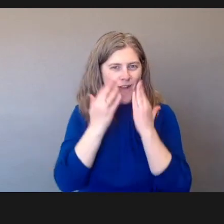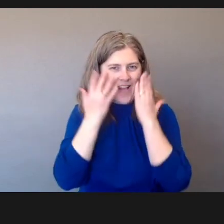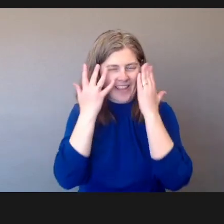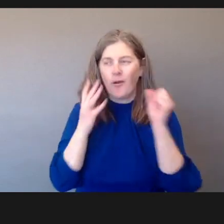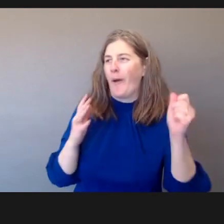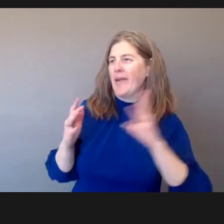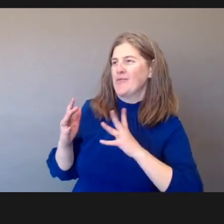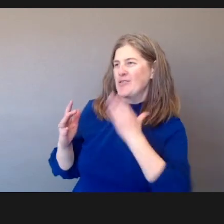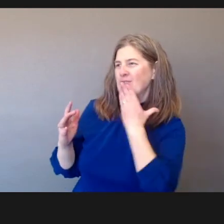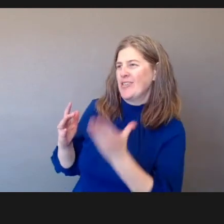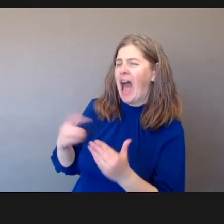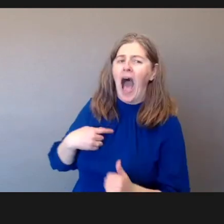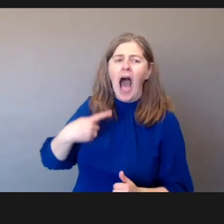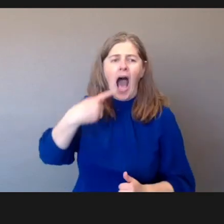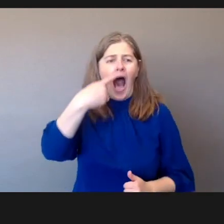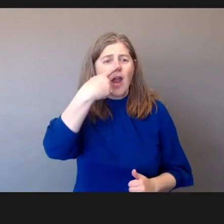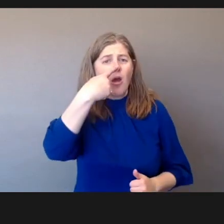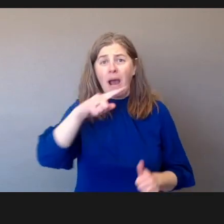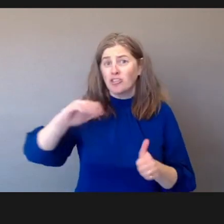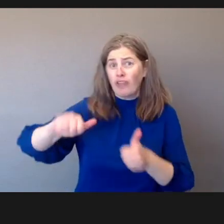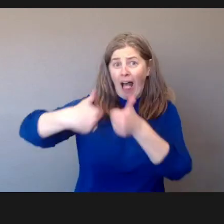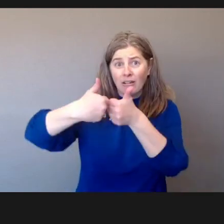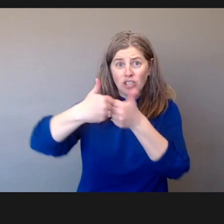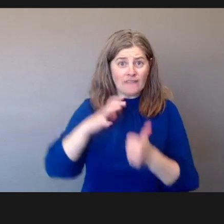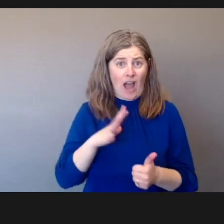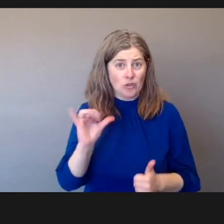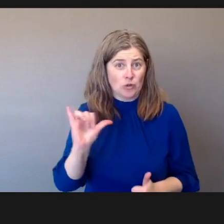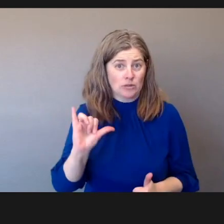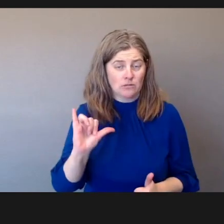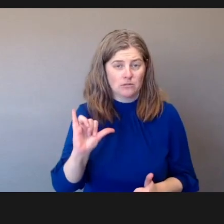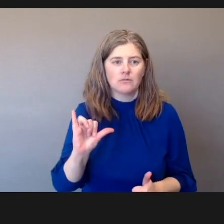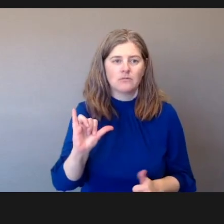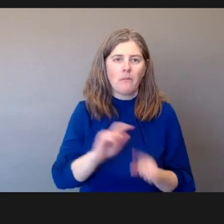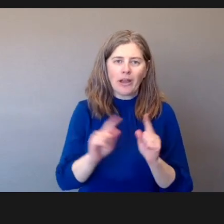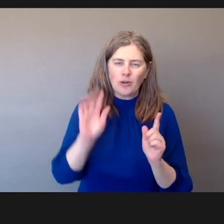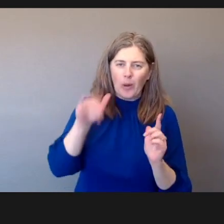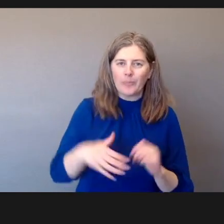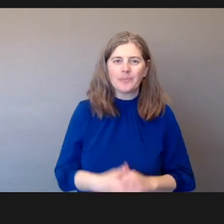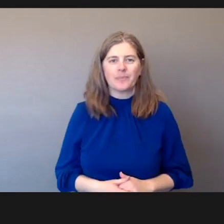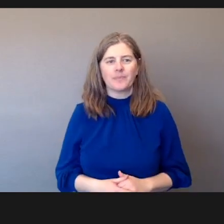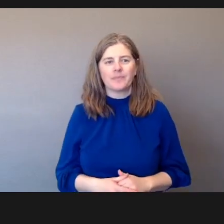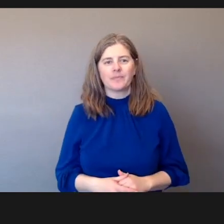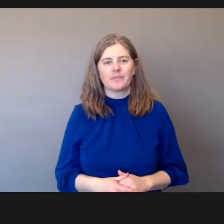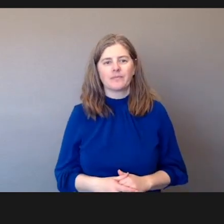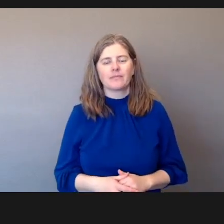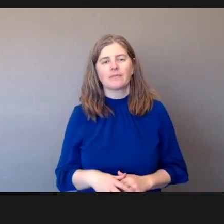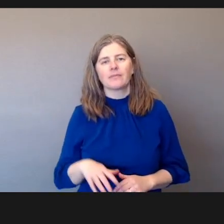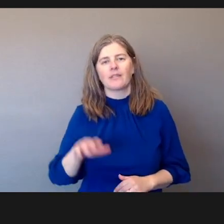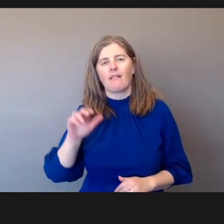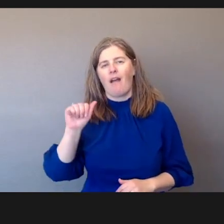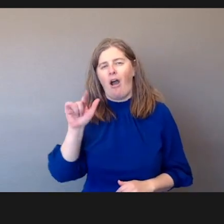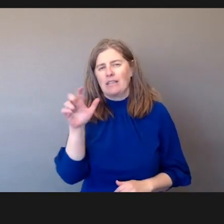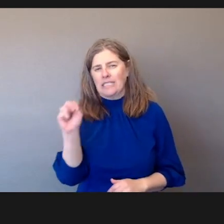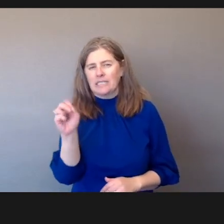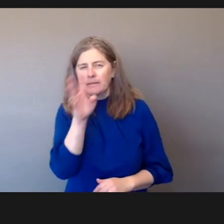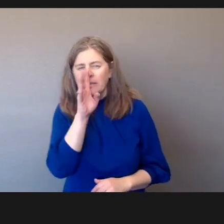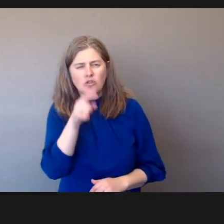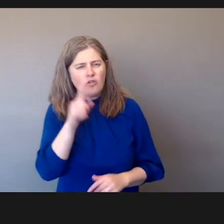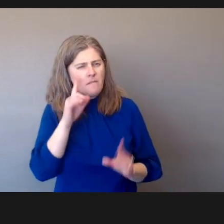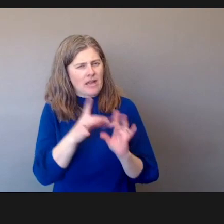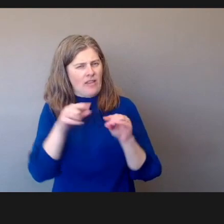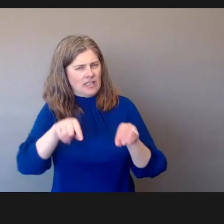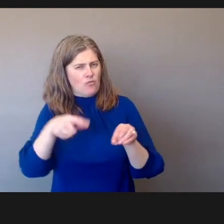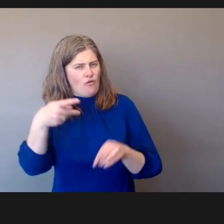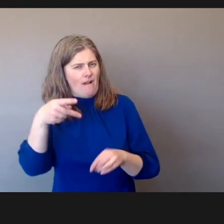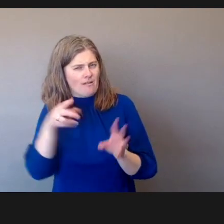good. right? I don't mind. Challenging is okay too. Just, So Go ahead. you've indicated in this press conference that